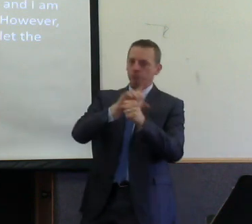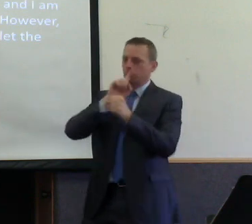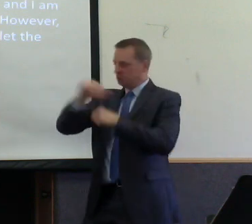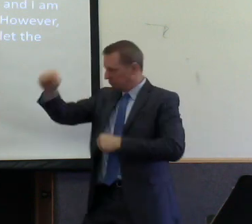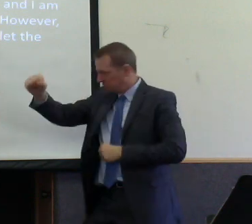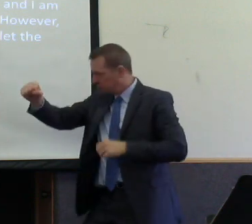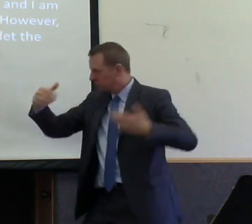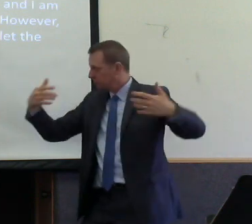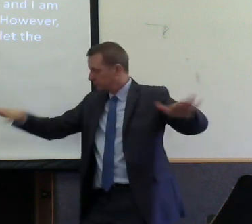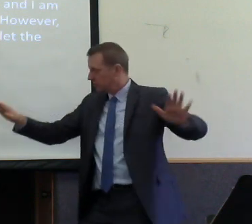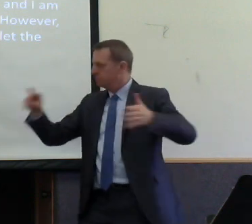promise?